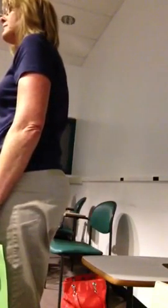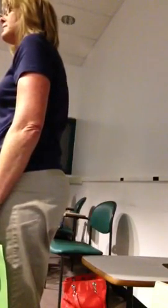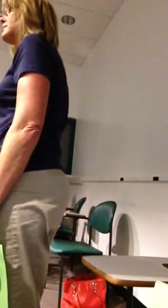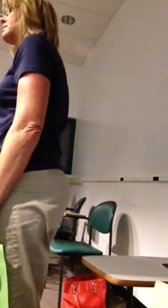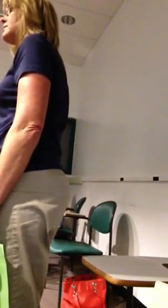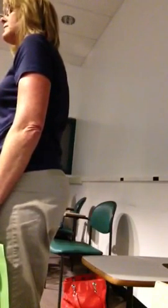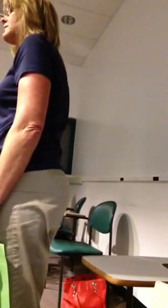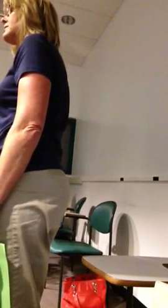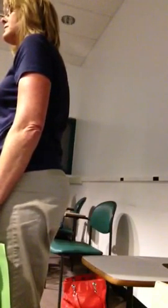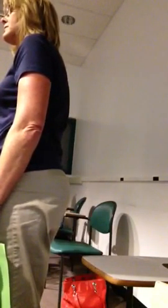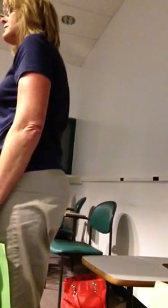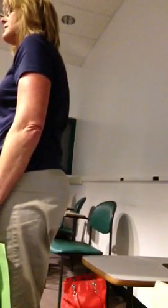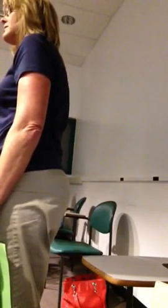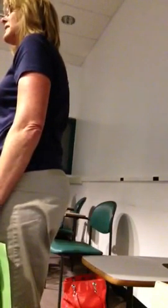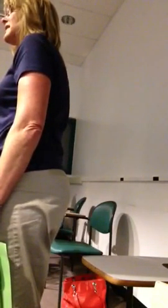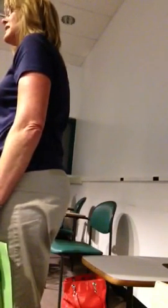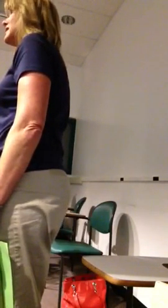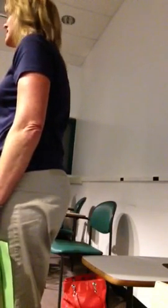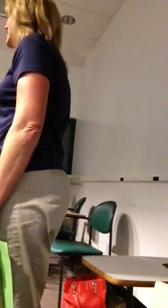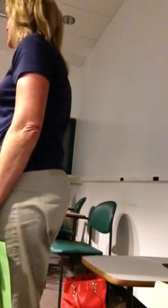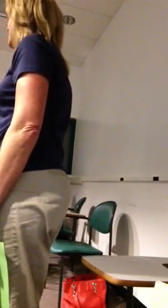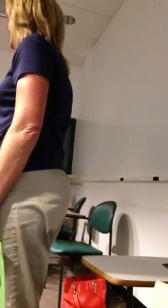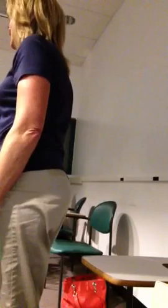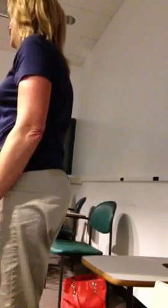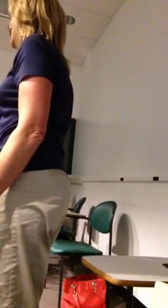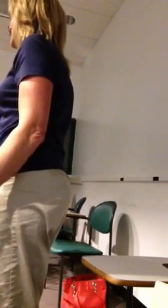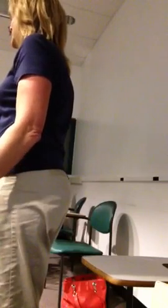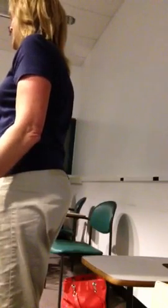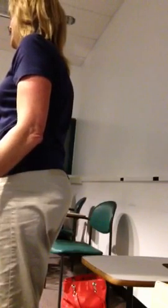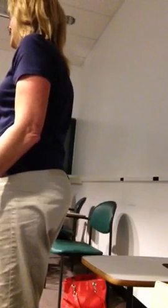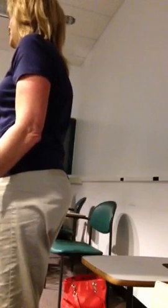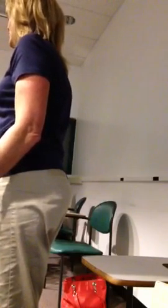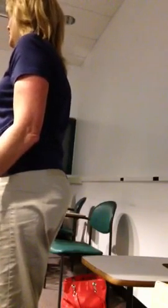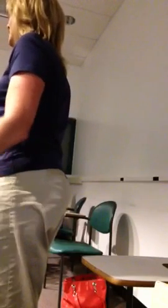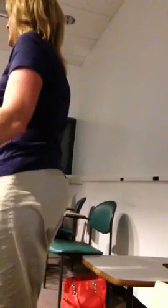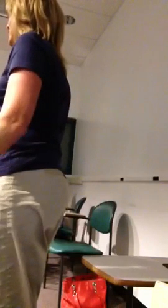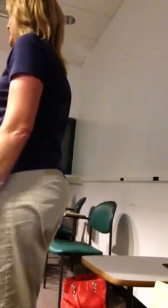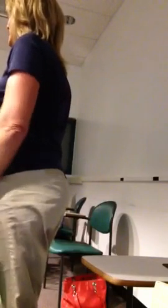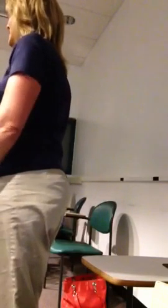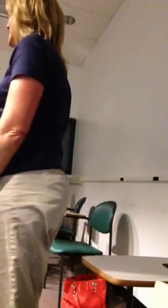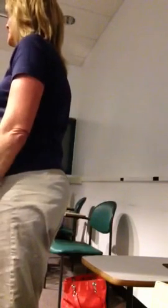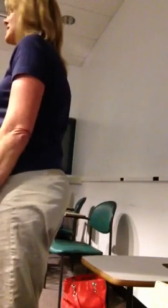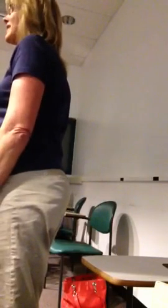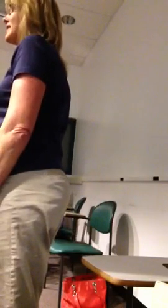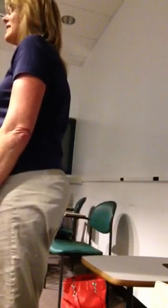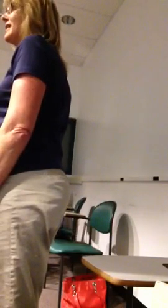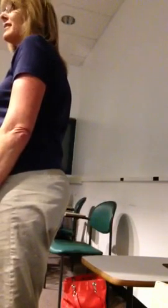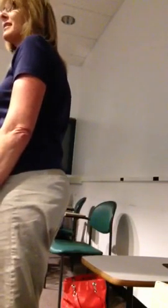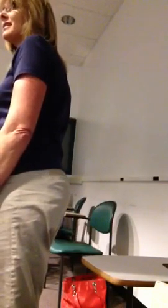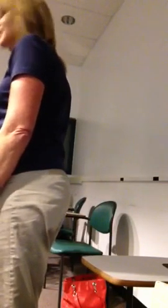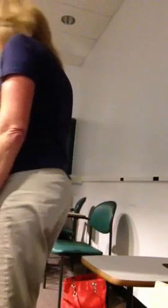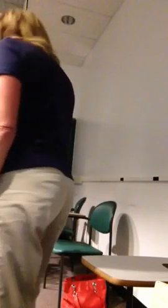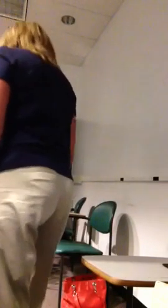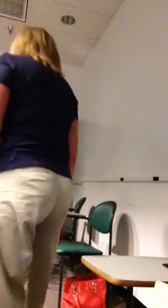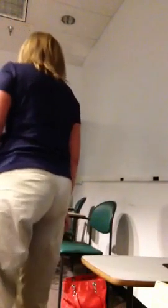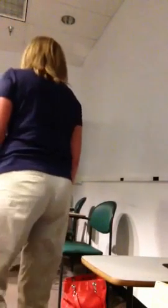it's like an hour. Okay. No, I feel like we didn't get to any of the words that I practiced. I know, There was, like- nothing. You have yours.